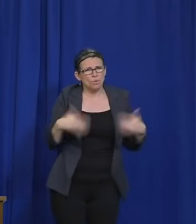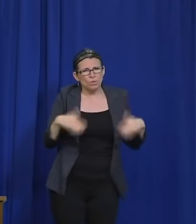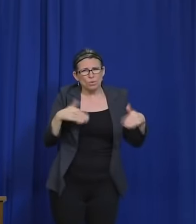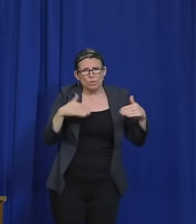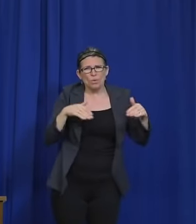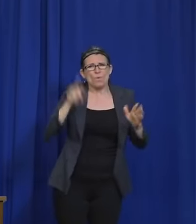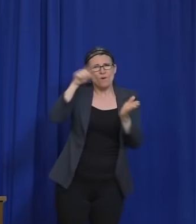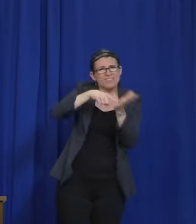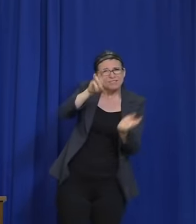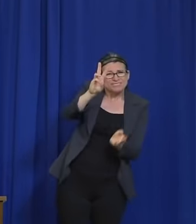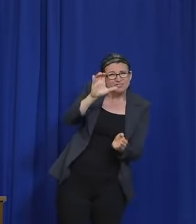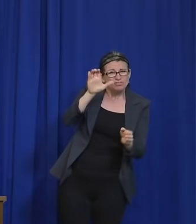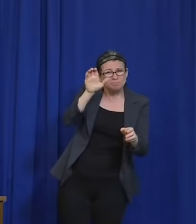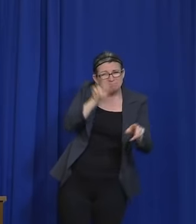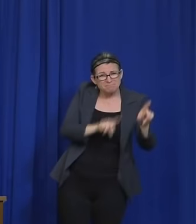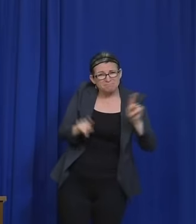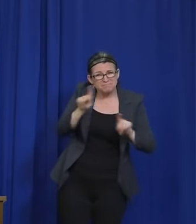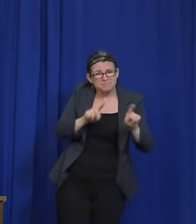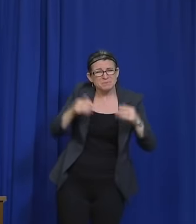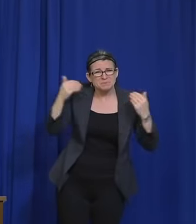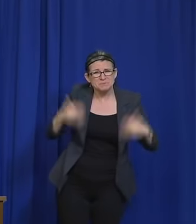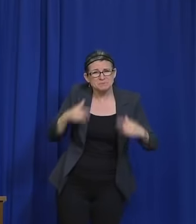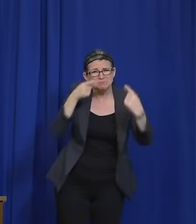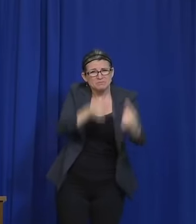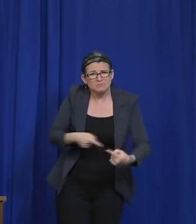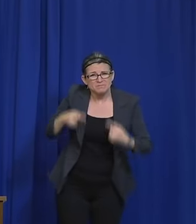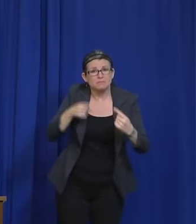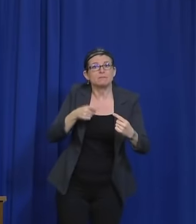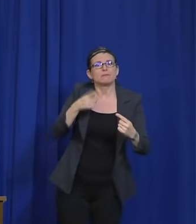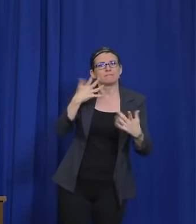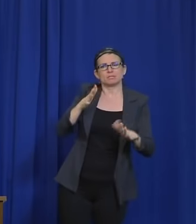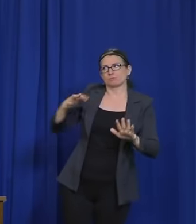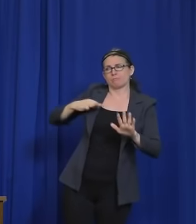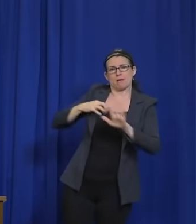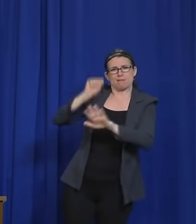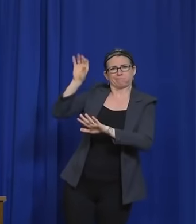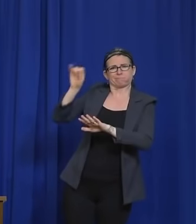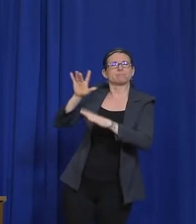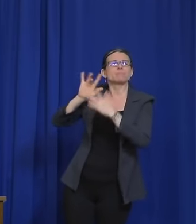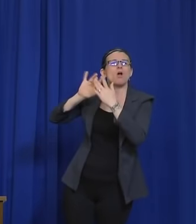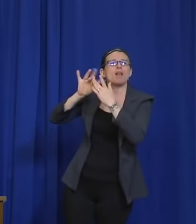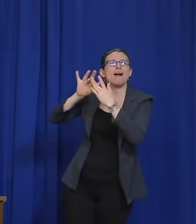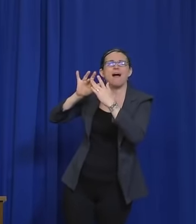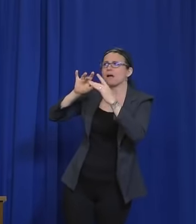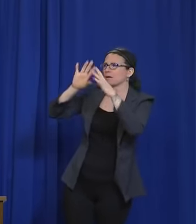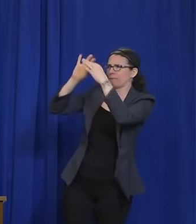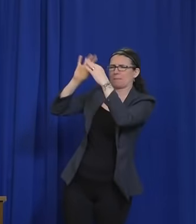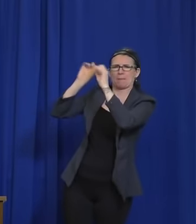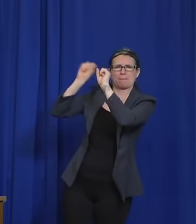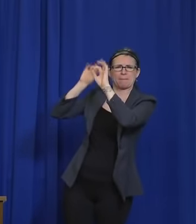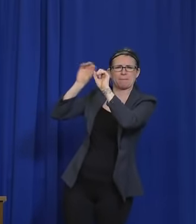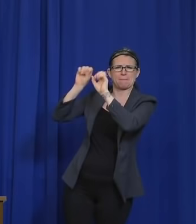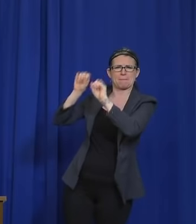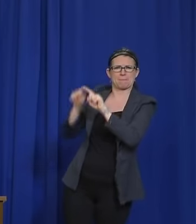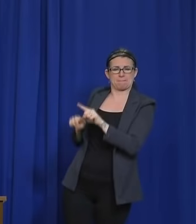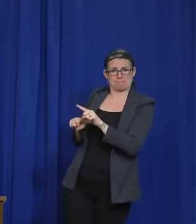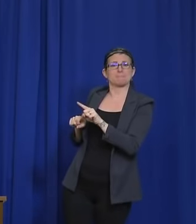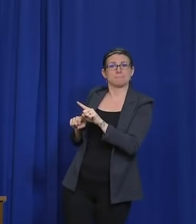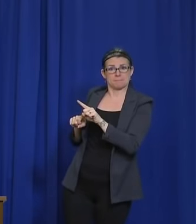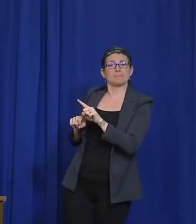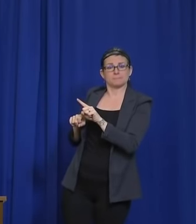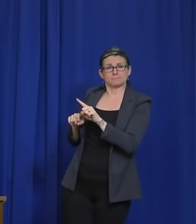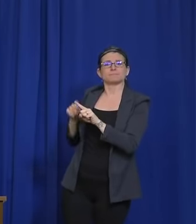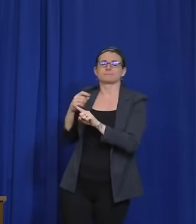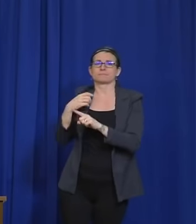state through the portal that we announced last week, in addition to hundreds of consultations with